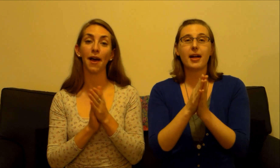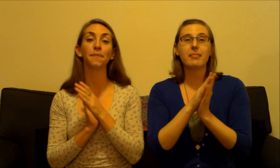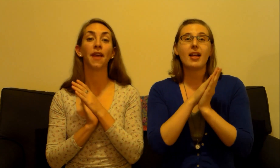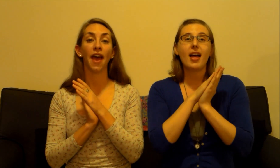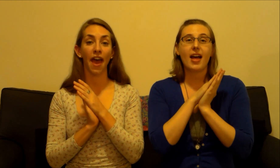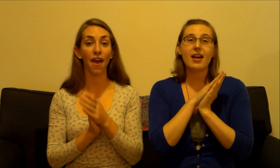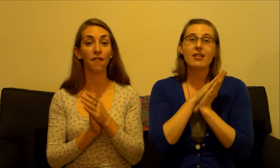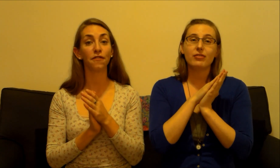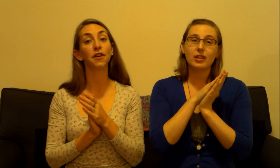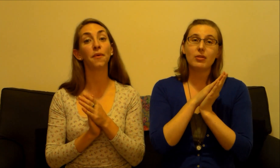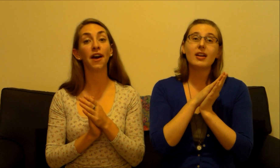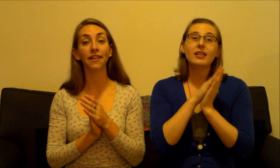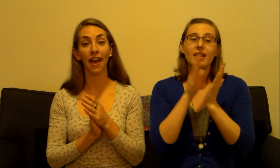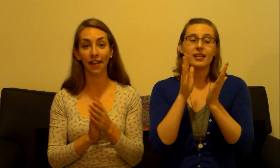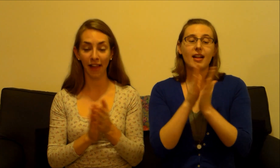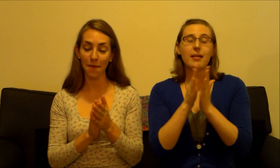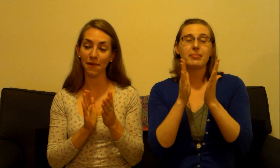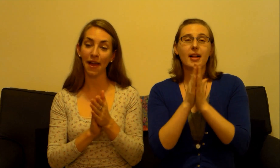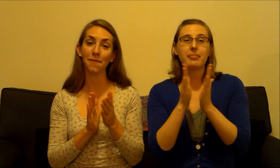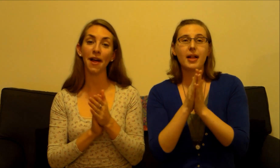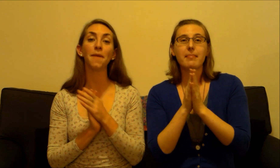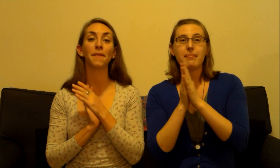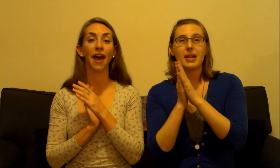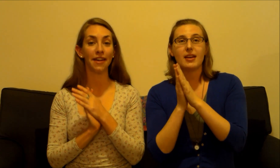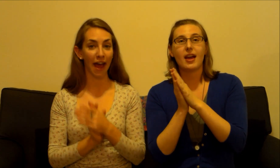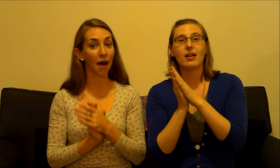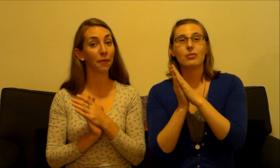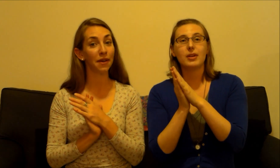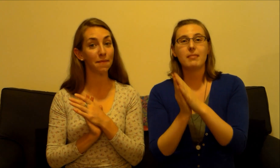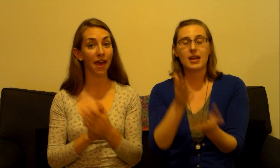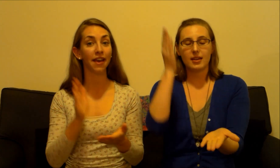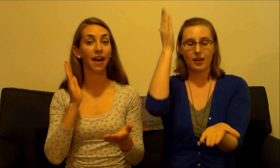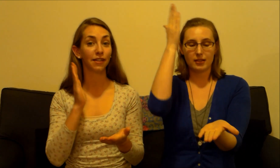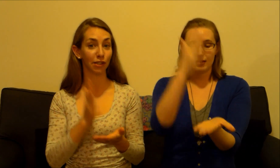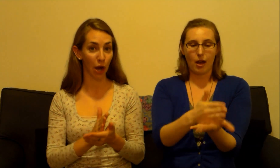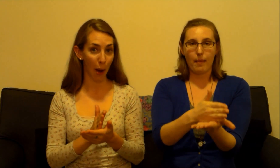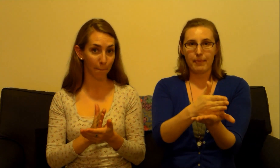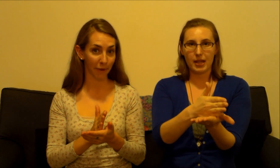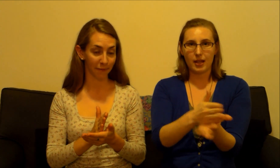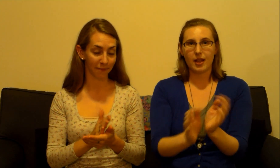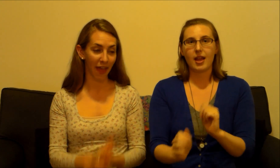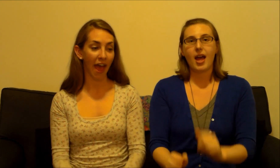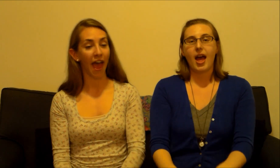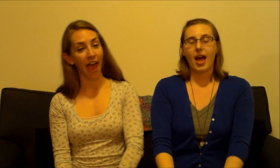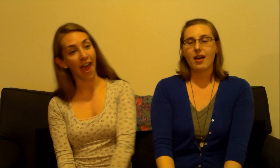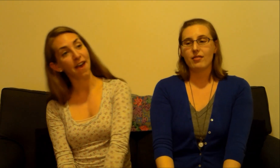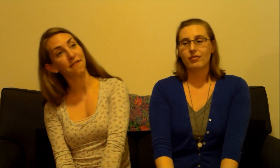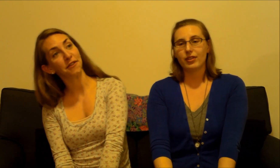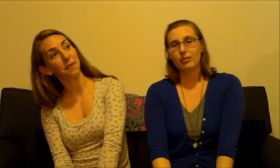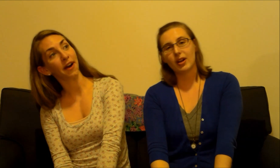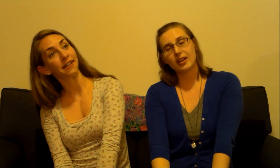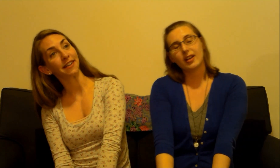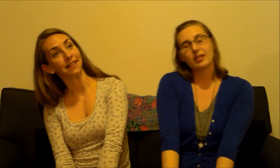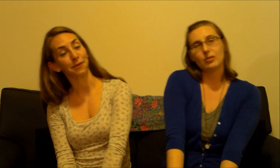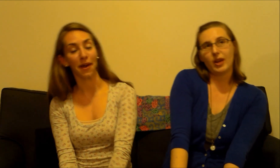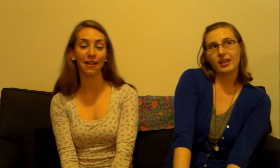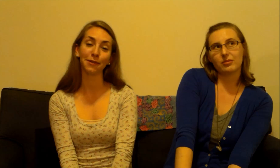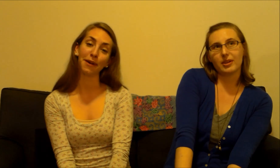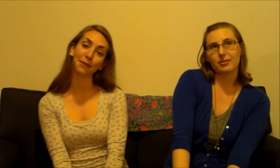clap. Everyone can clap, clap, clap, and now we make a stop. Everyone can sway, sway,